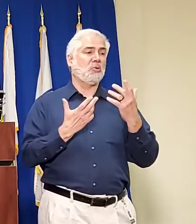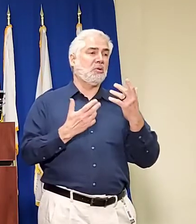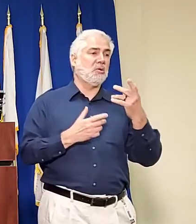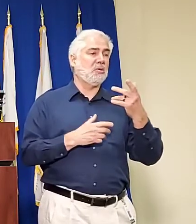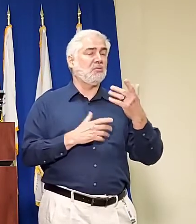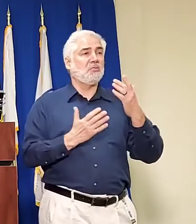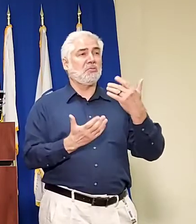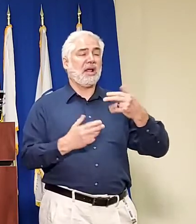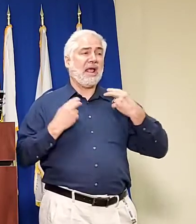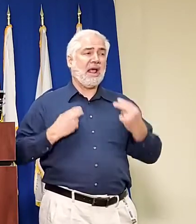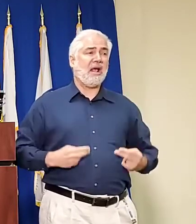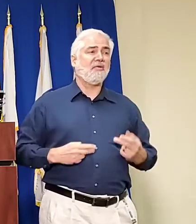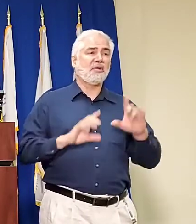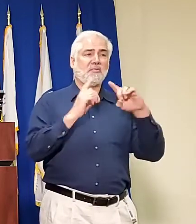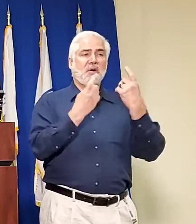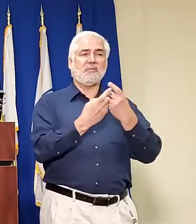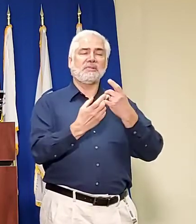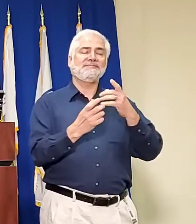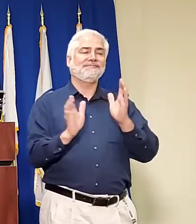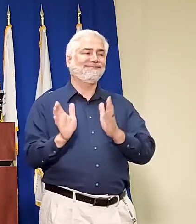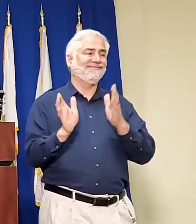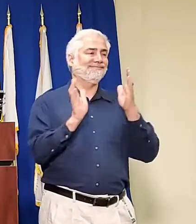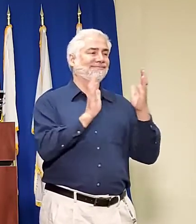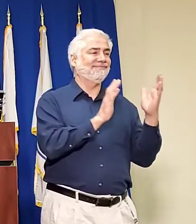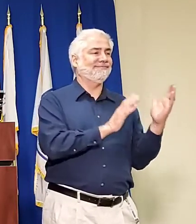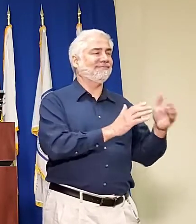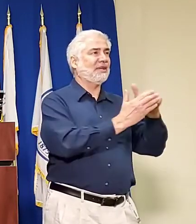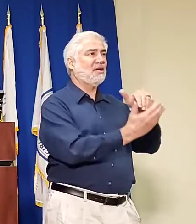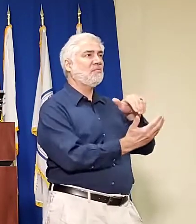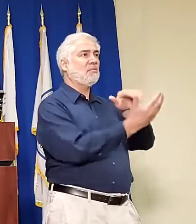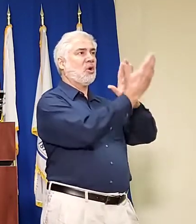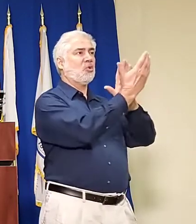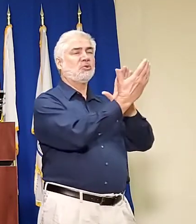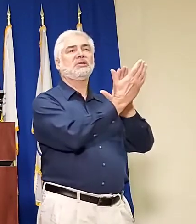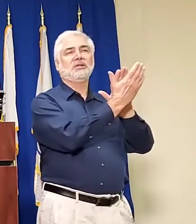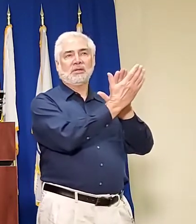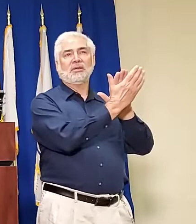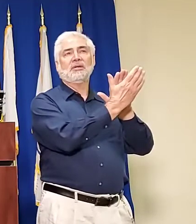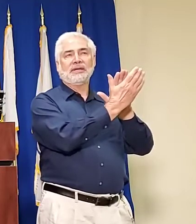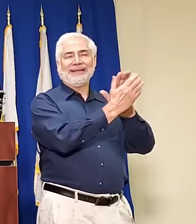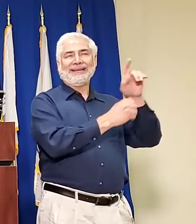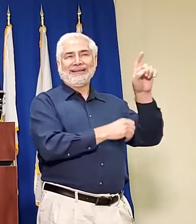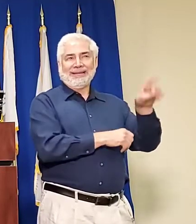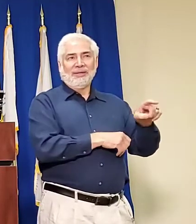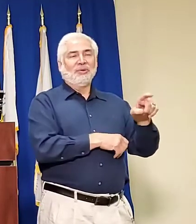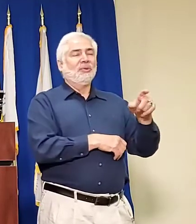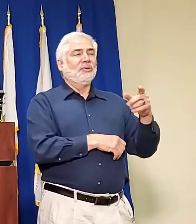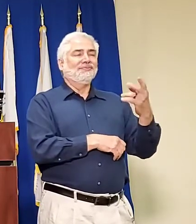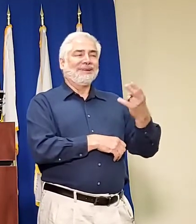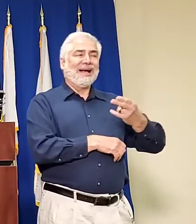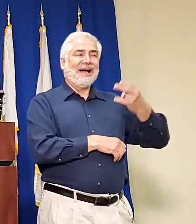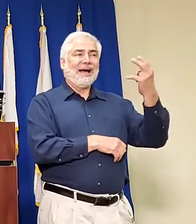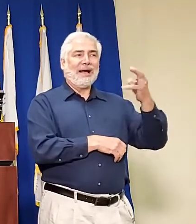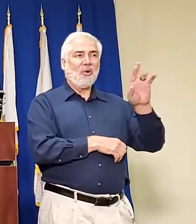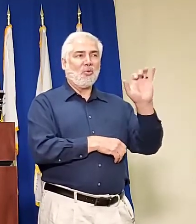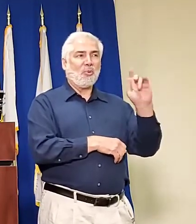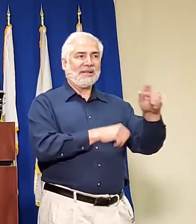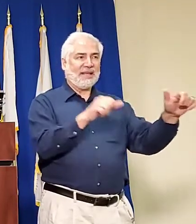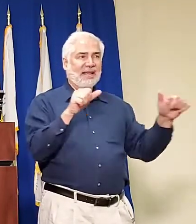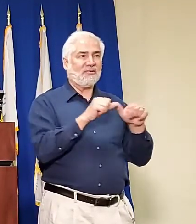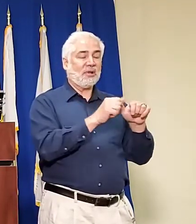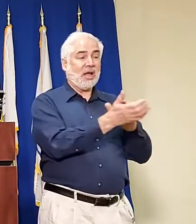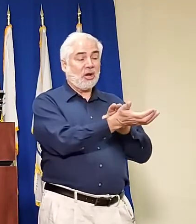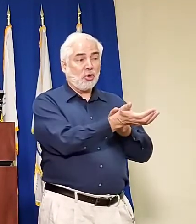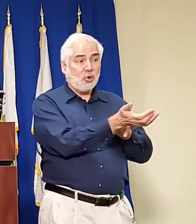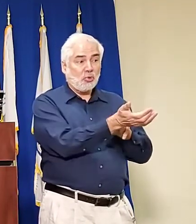our approach and really prioritize our contact investigations on high-risk areas such as nursing